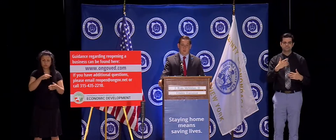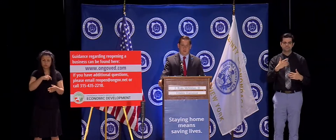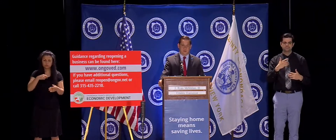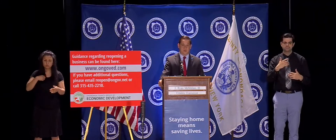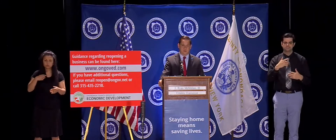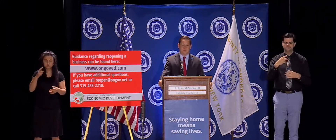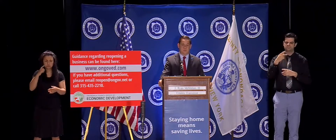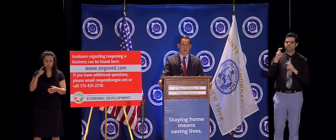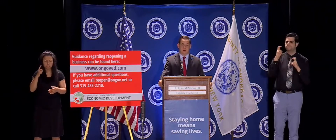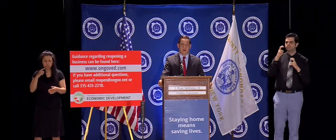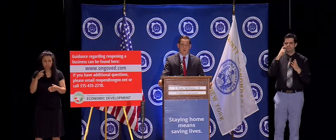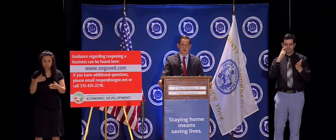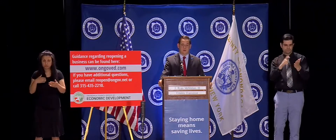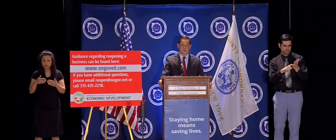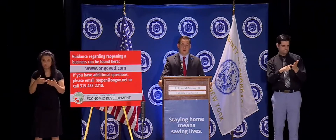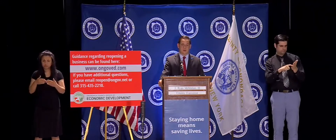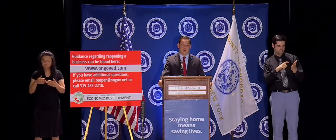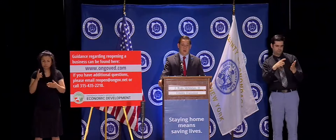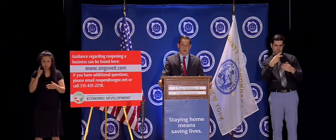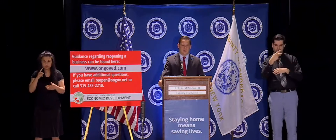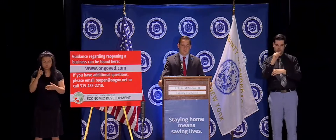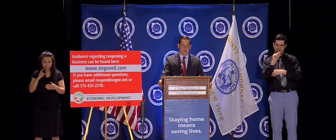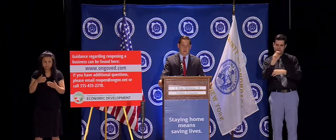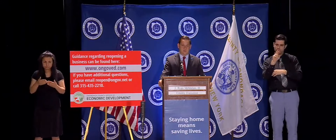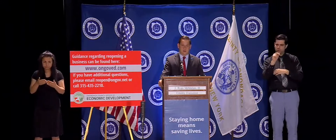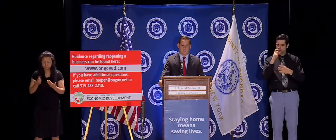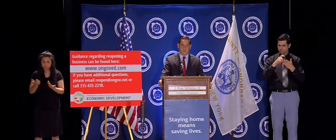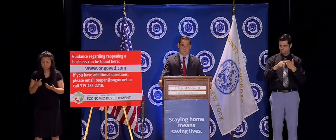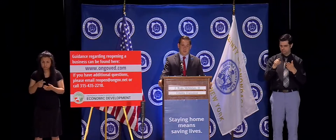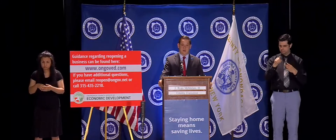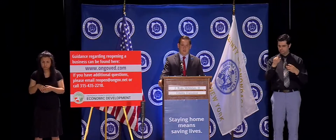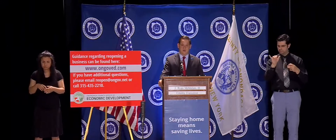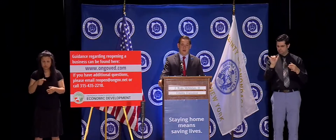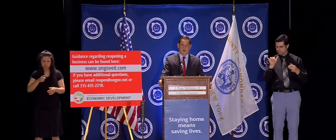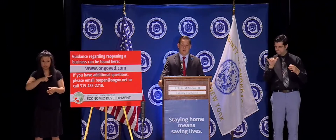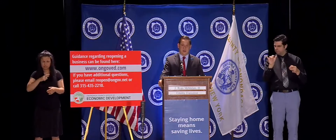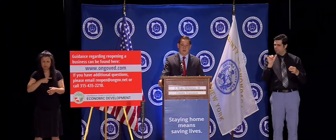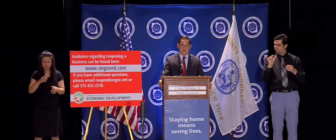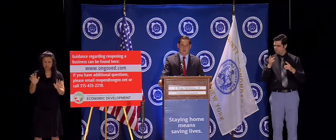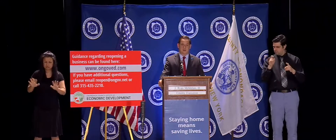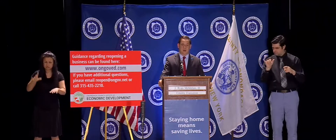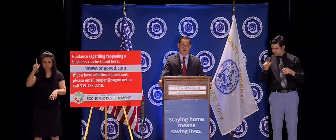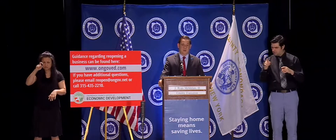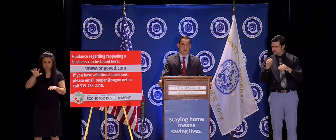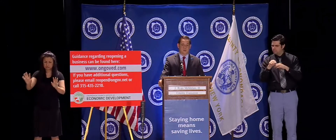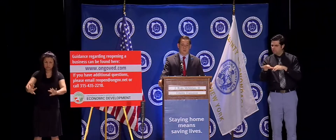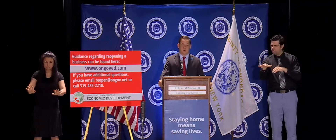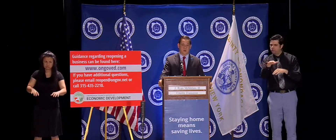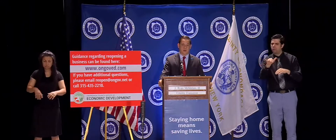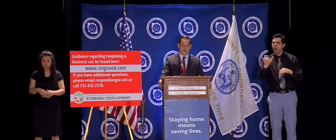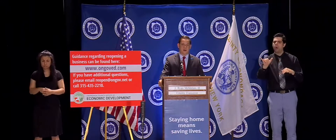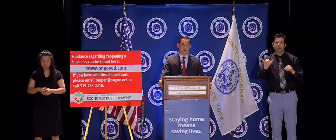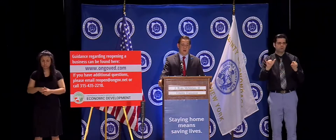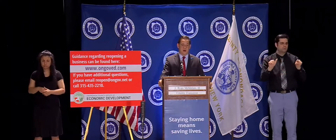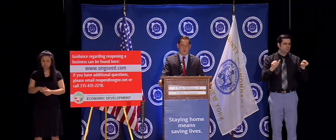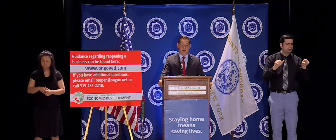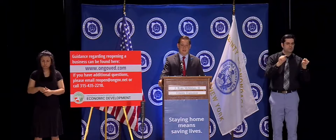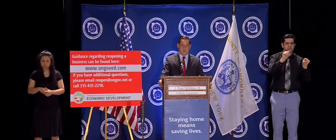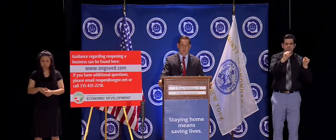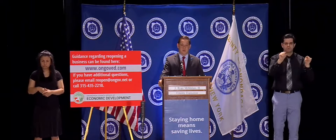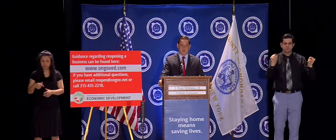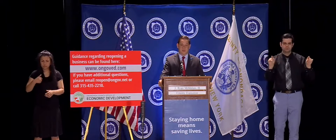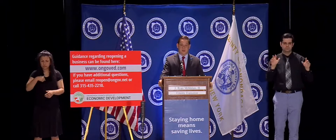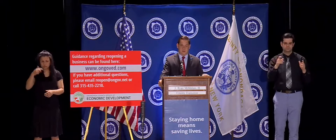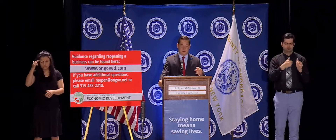analytics that we're into is better than anyone else. I'll challenge you to find another county that can talk about the numbers the way we can, but